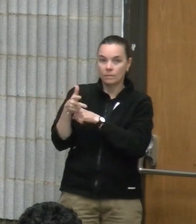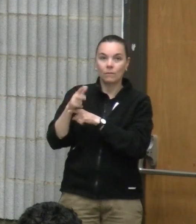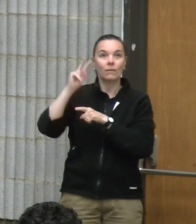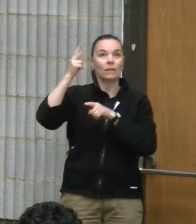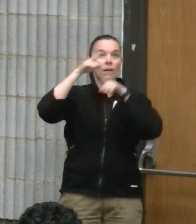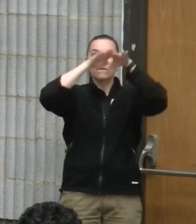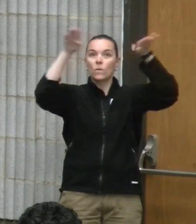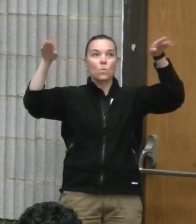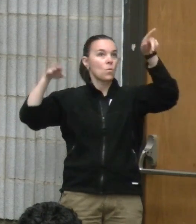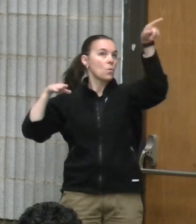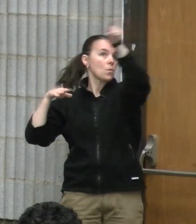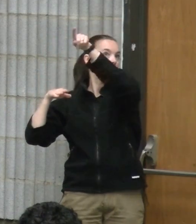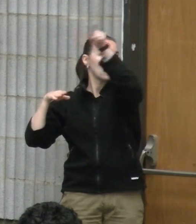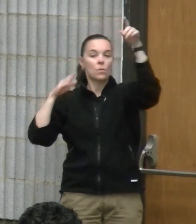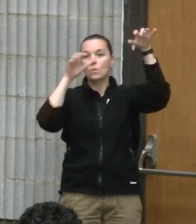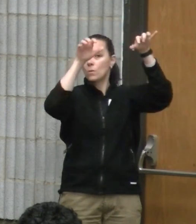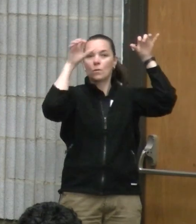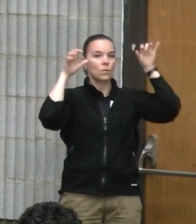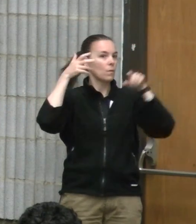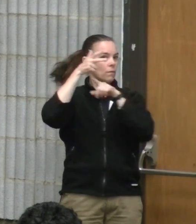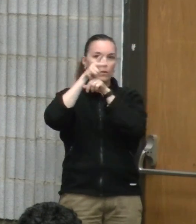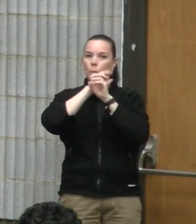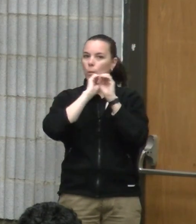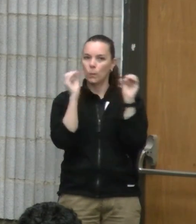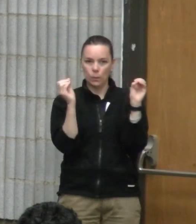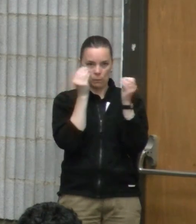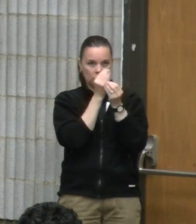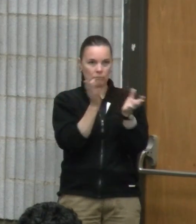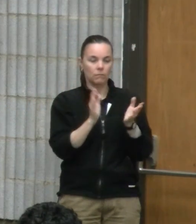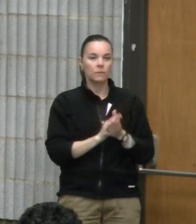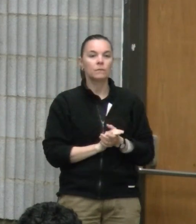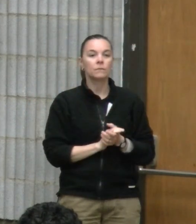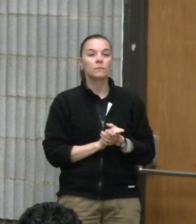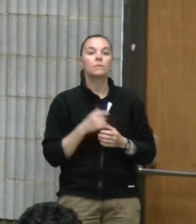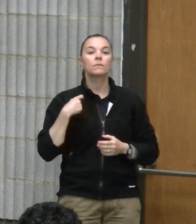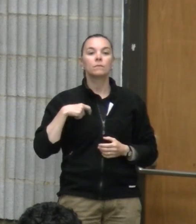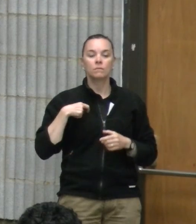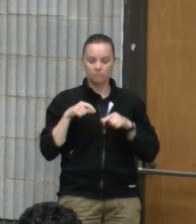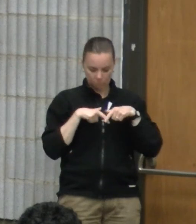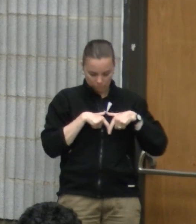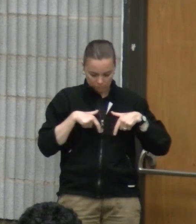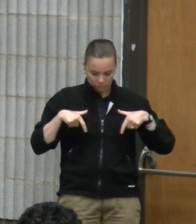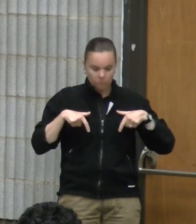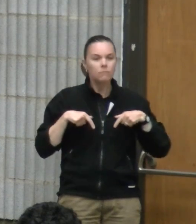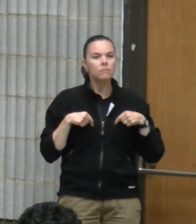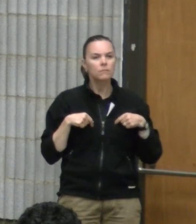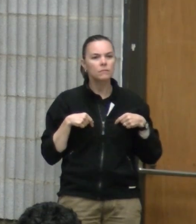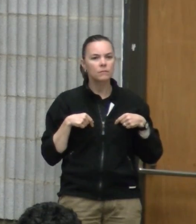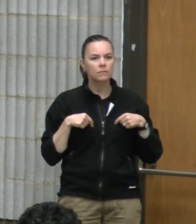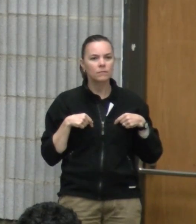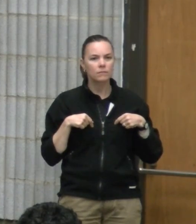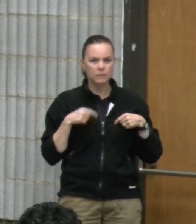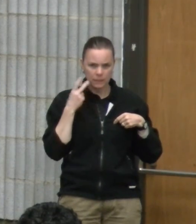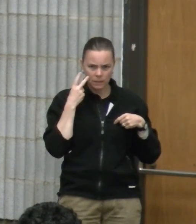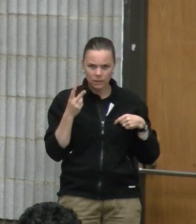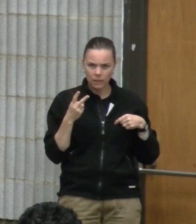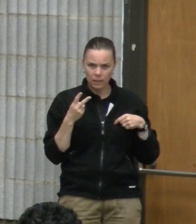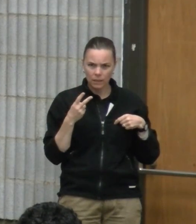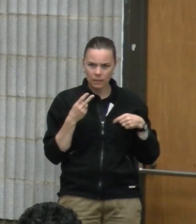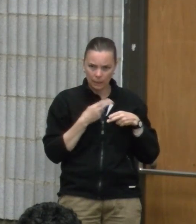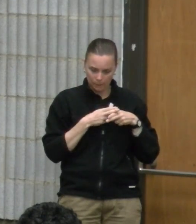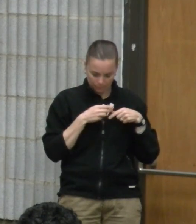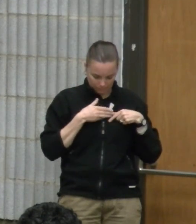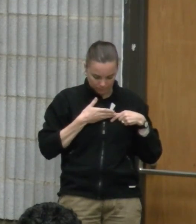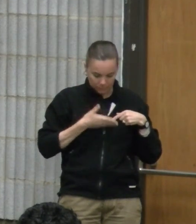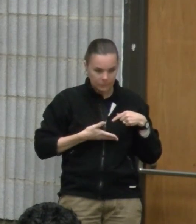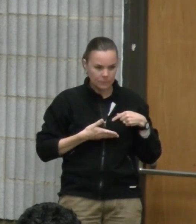zone. And as well, on your conference badges, you will see people have tickets.